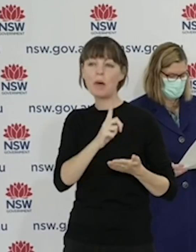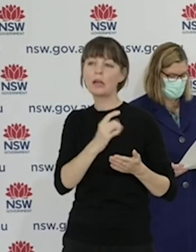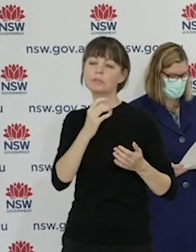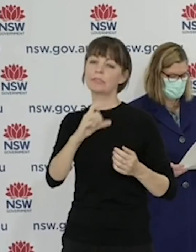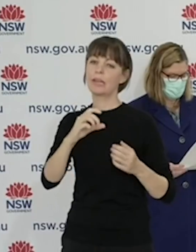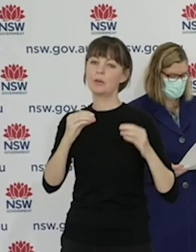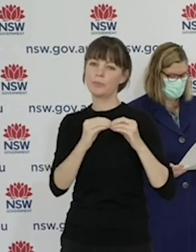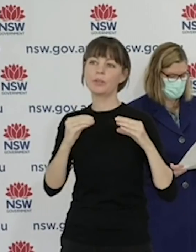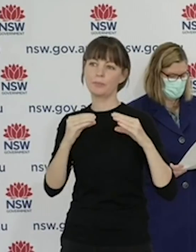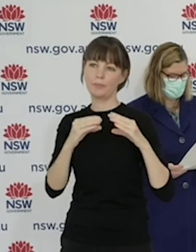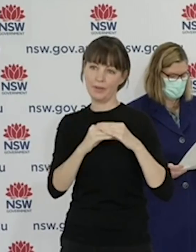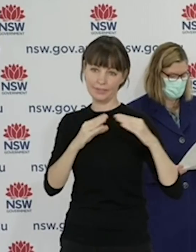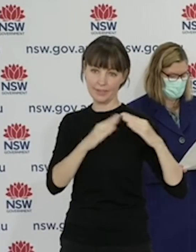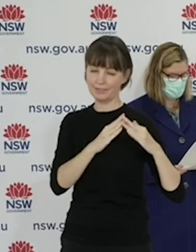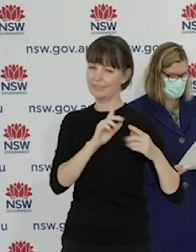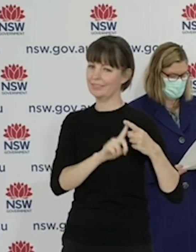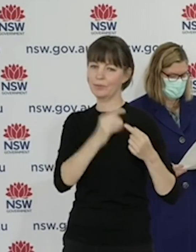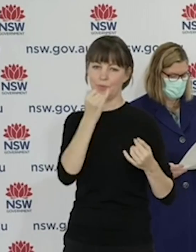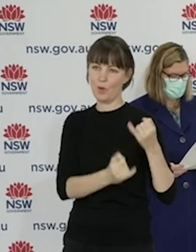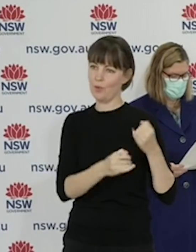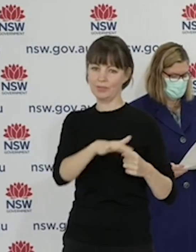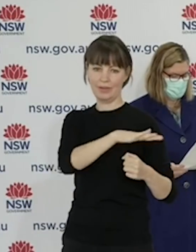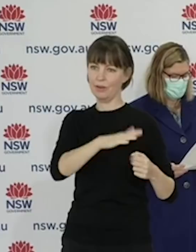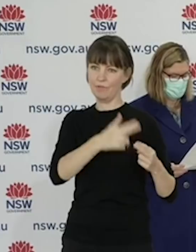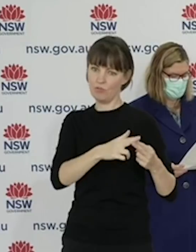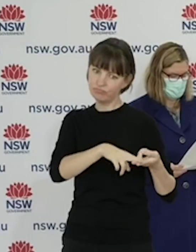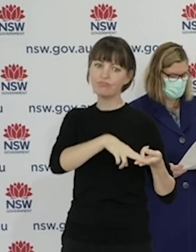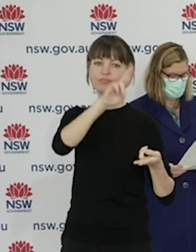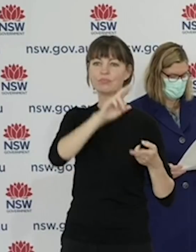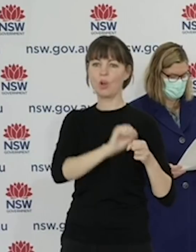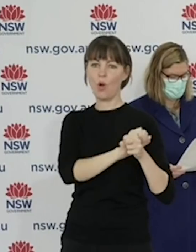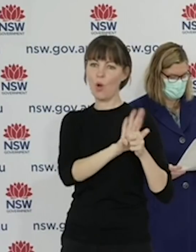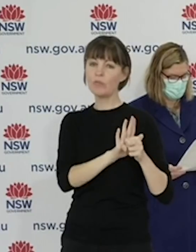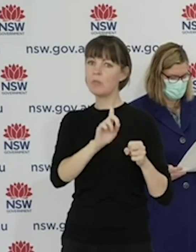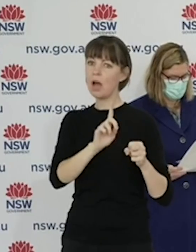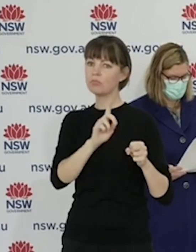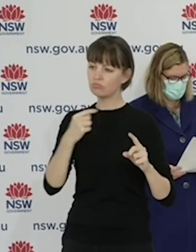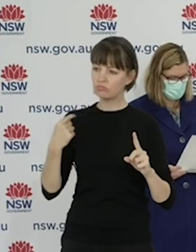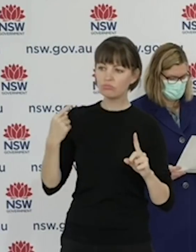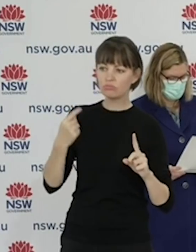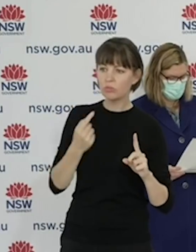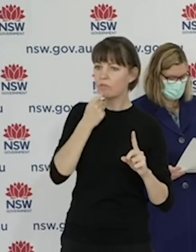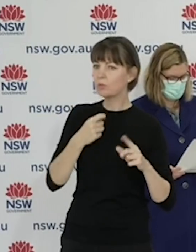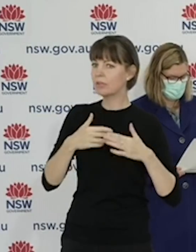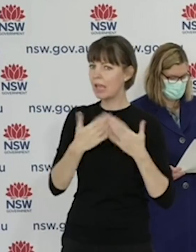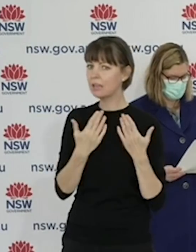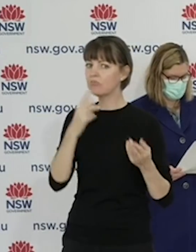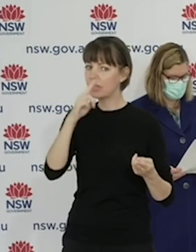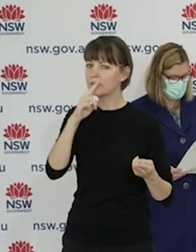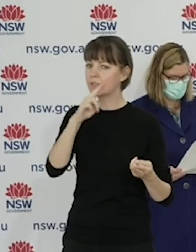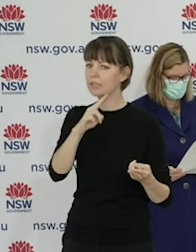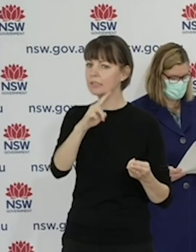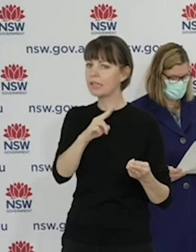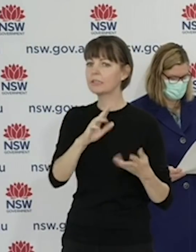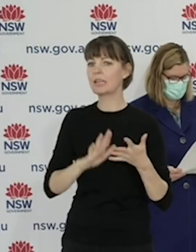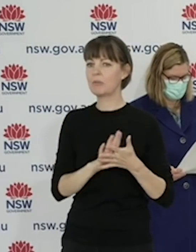any local government area, but we're starting to see a trend that we've seen in the last few days, and we know the intensified efforts we're doing in those areas are starting to